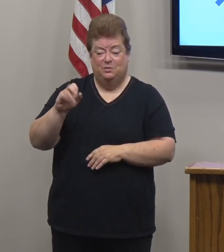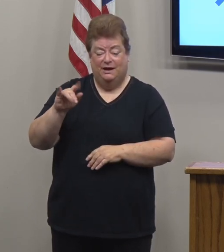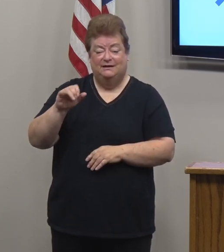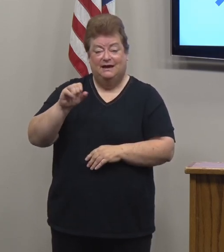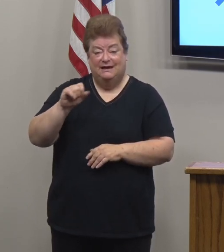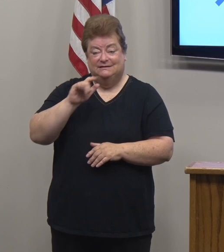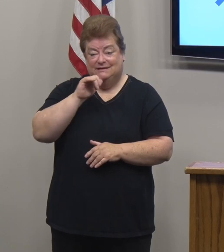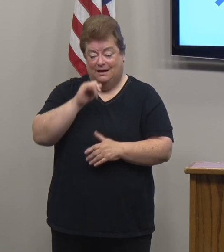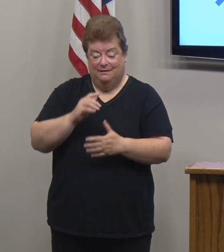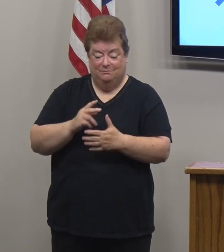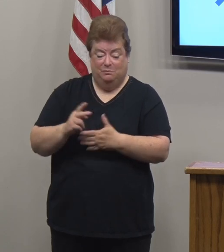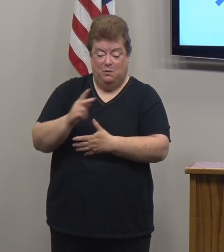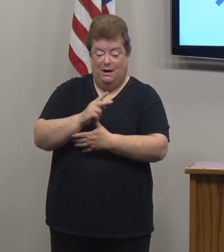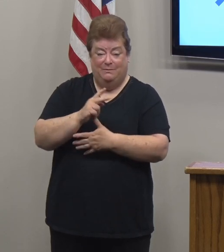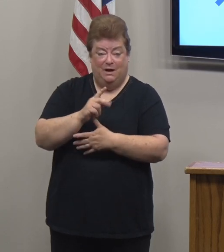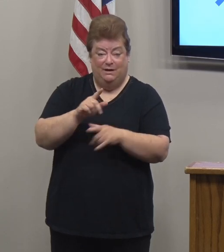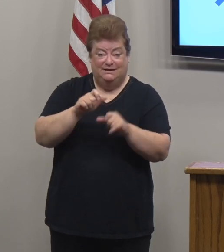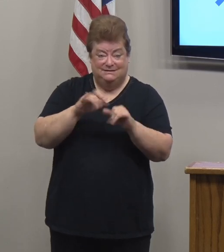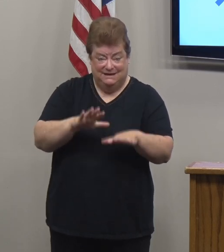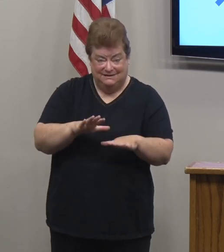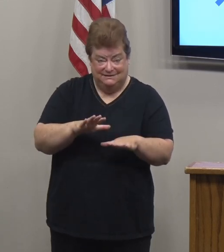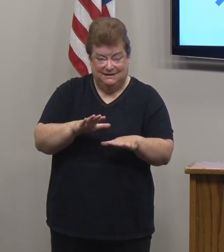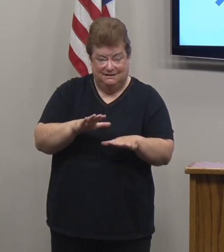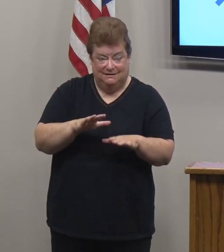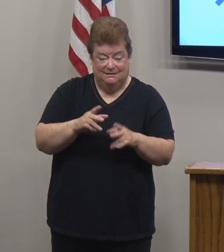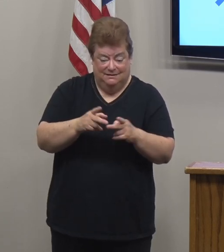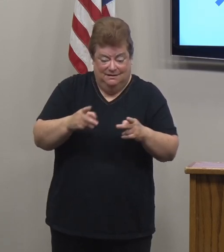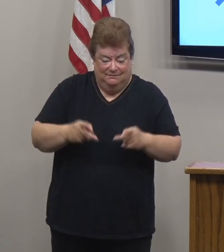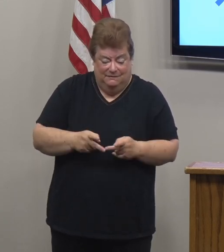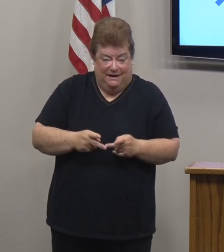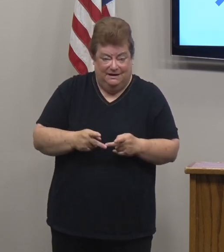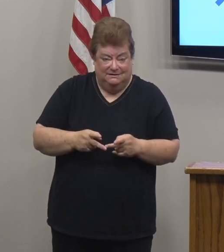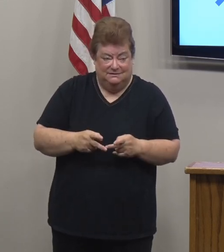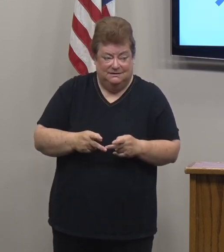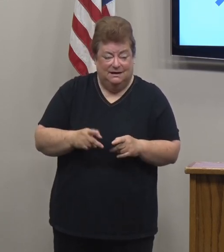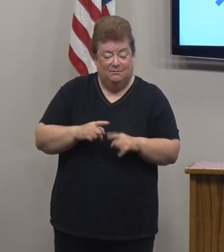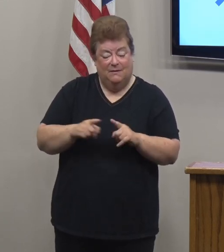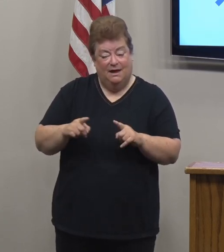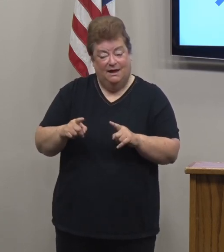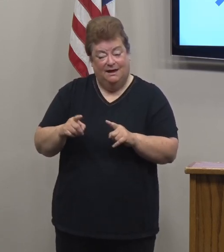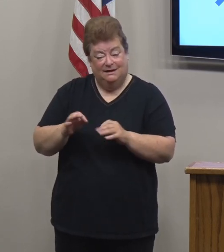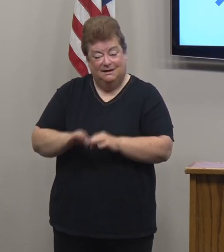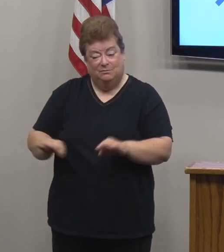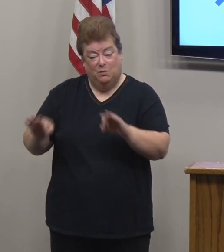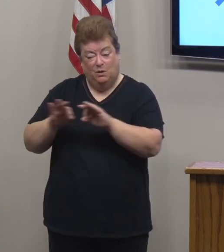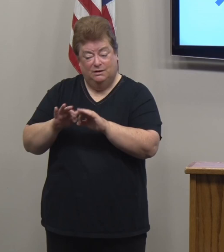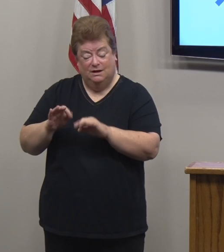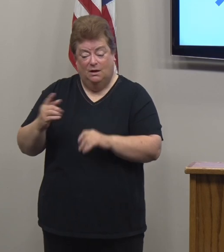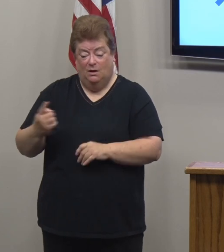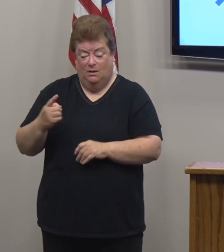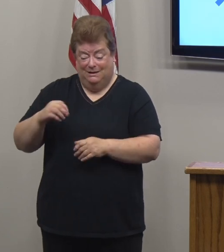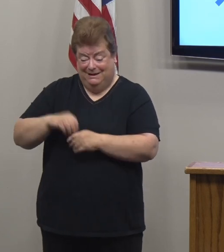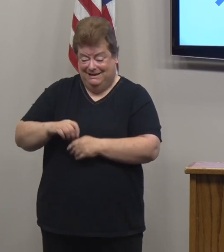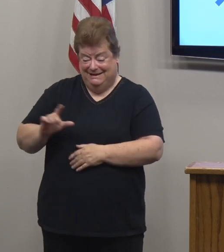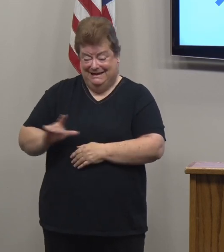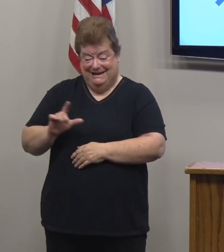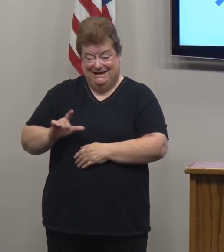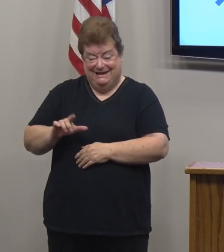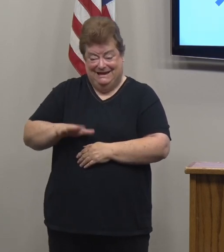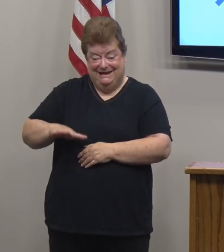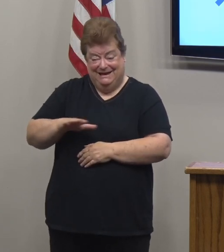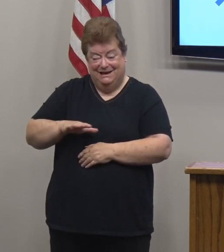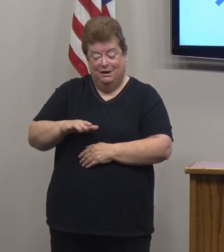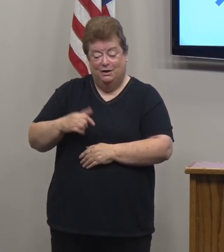testing available in communities. But even more importantly than that, just in Lincoln alone, we've done